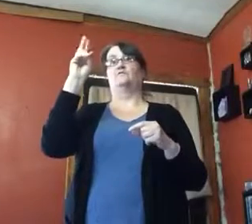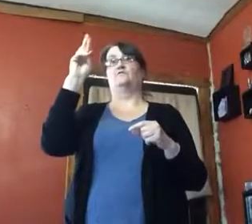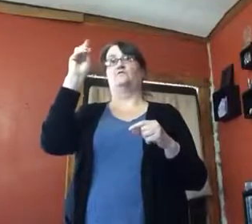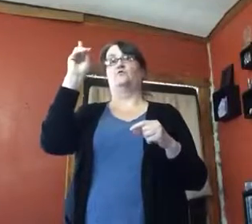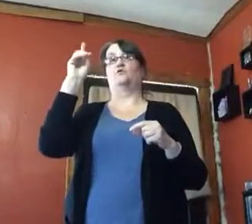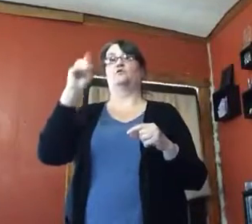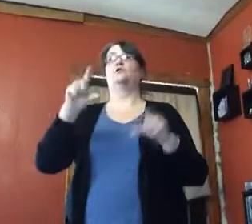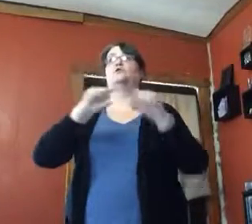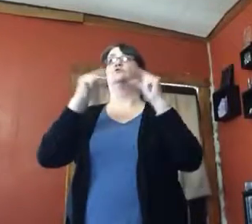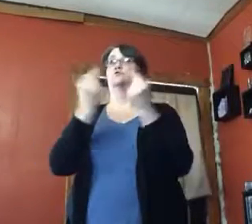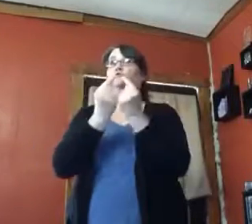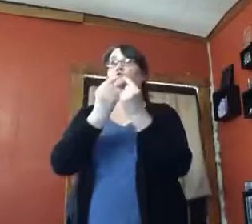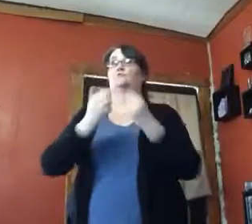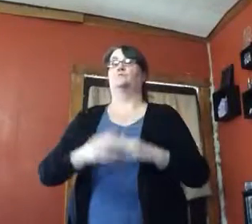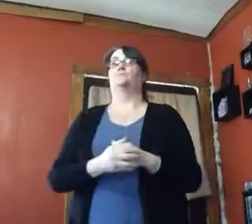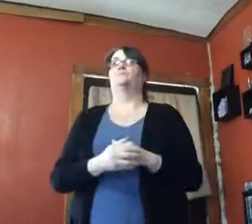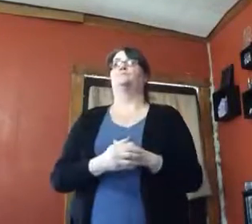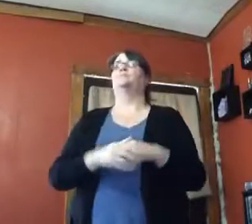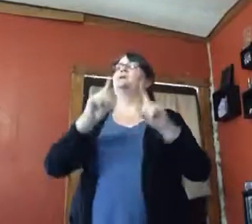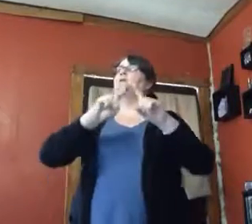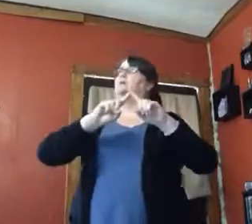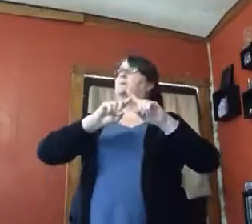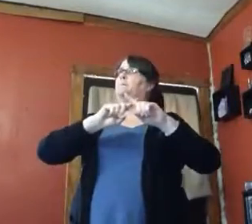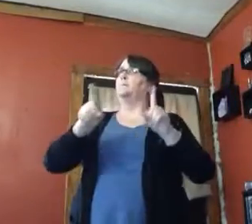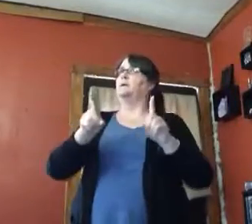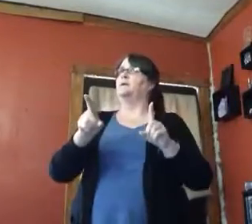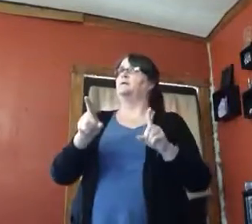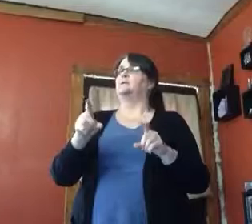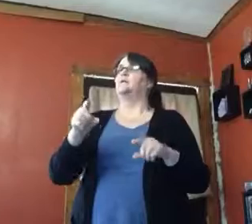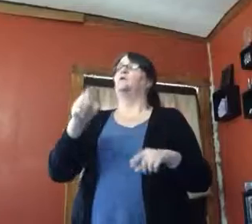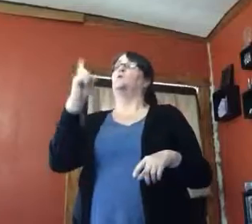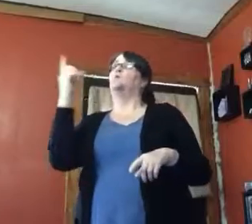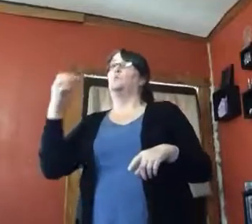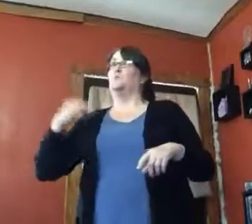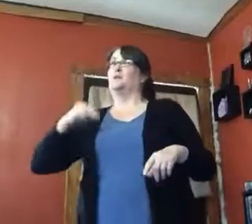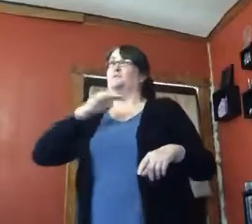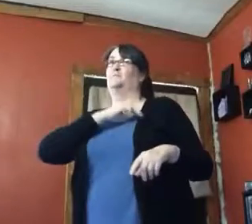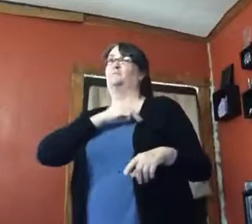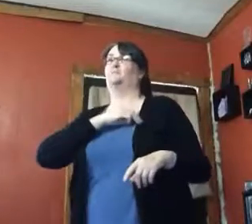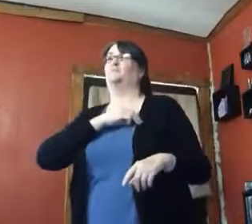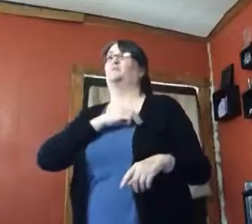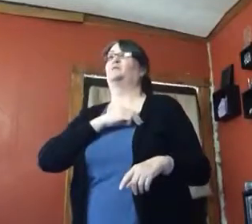a secret, ashamed subgroup, engaged in divergent works.